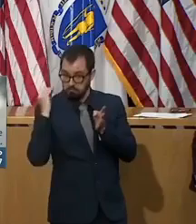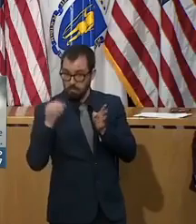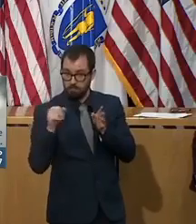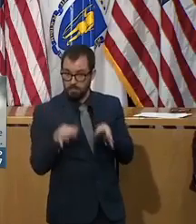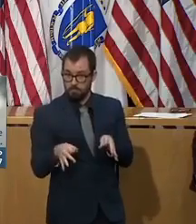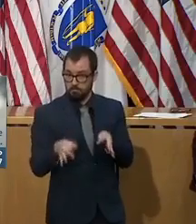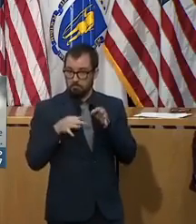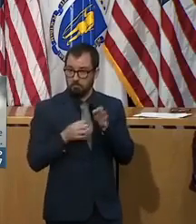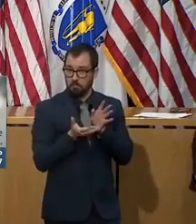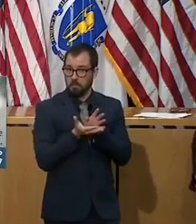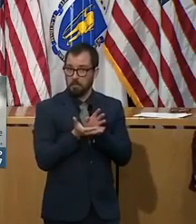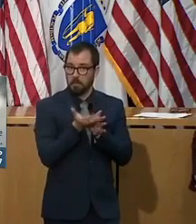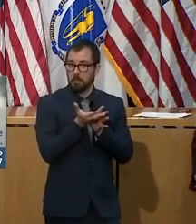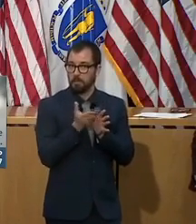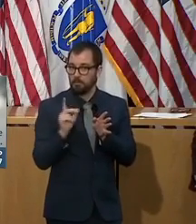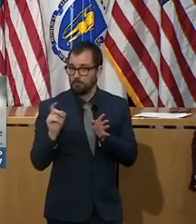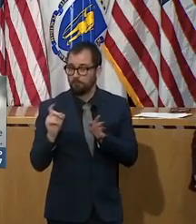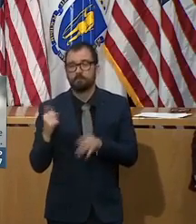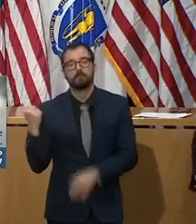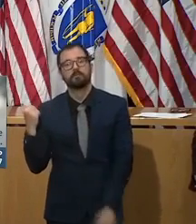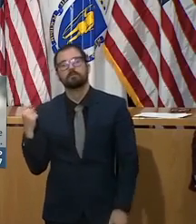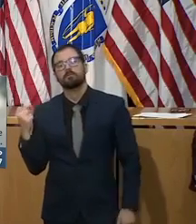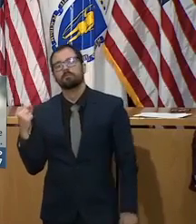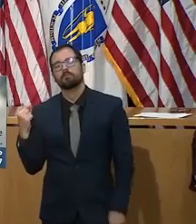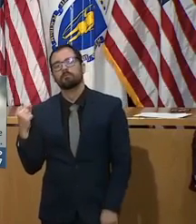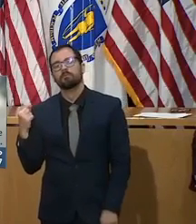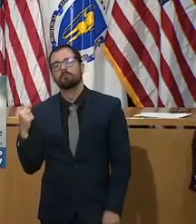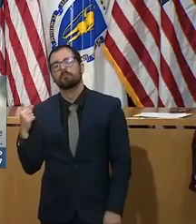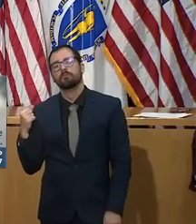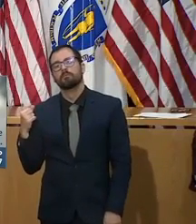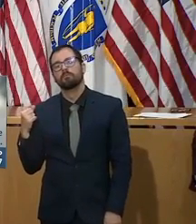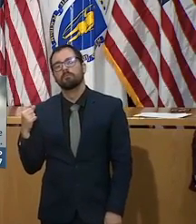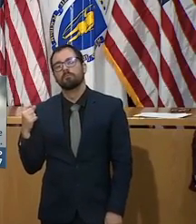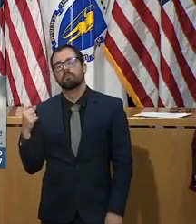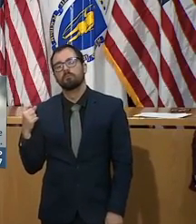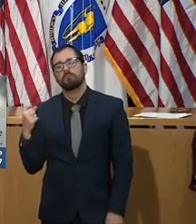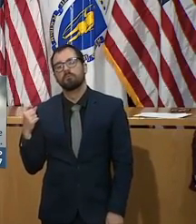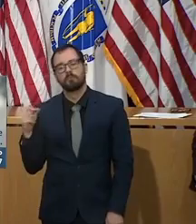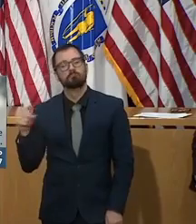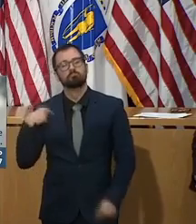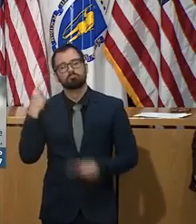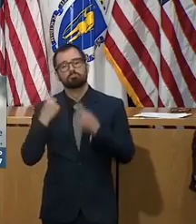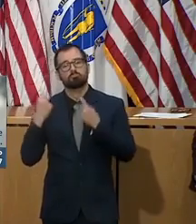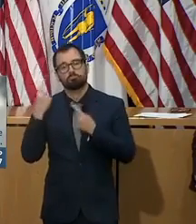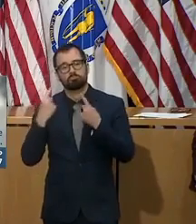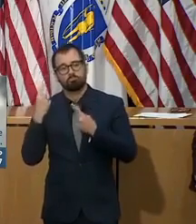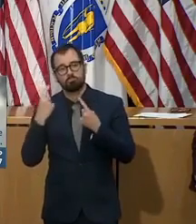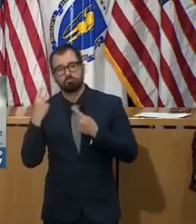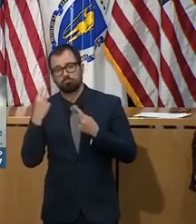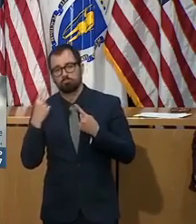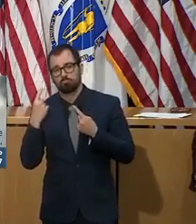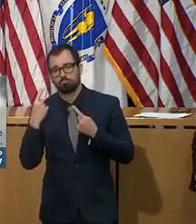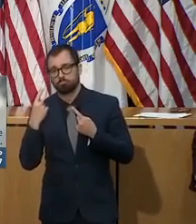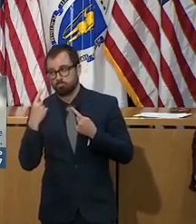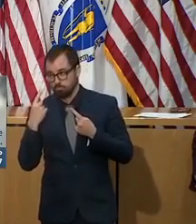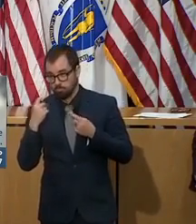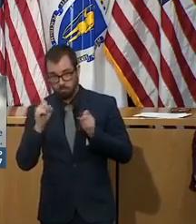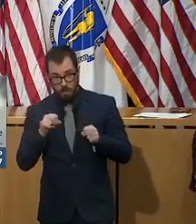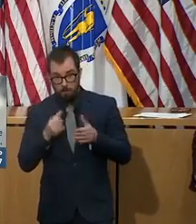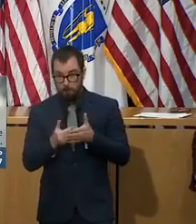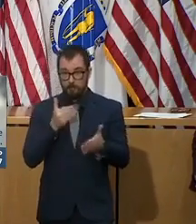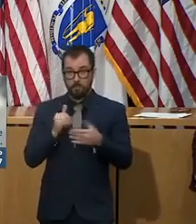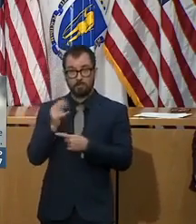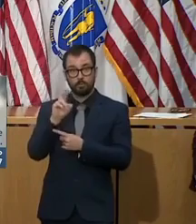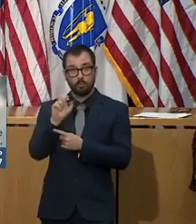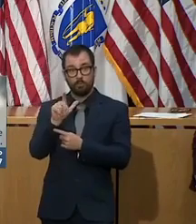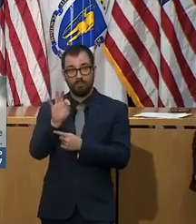take under consideration. So you could open up daycare centers earlier than the 29th? It's going to depend a lot on the conversation with the daycare community